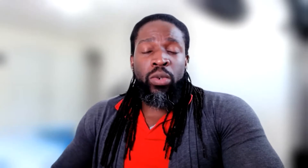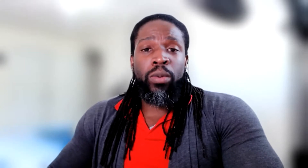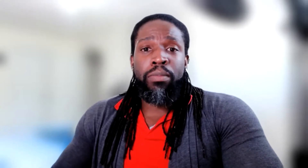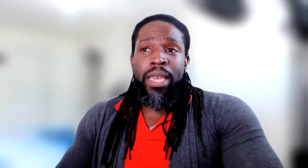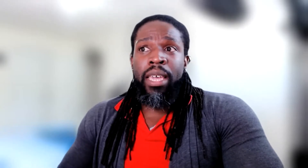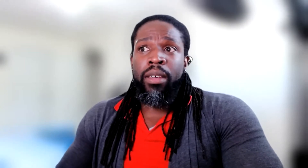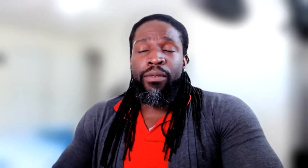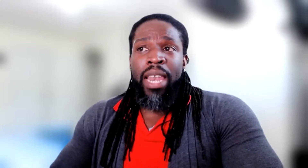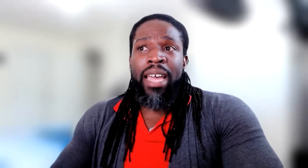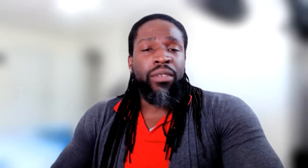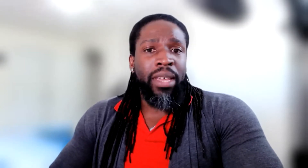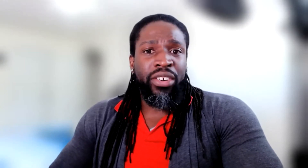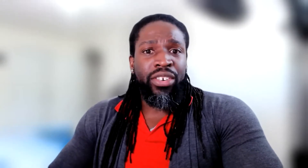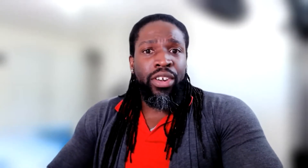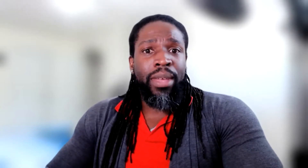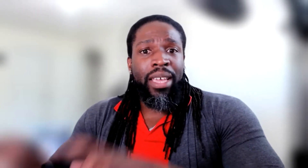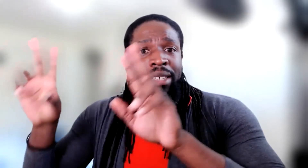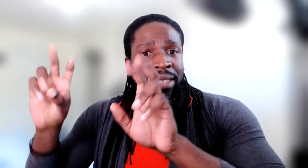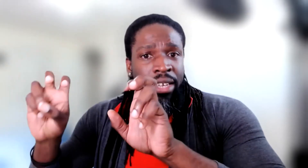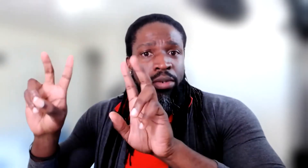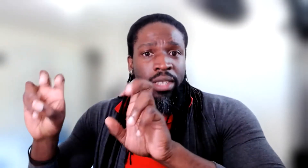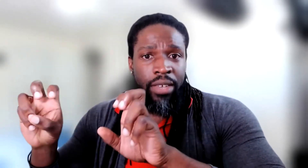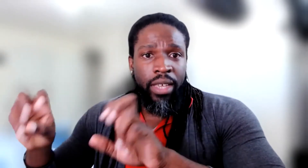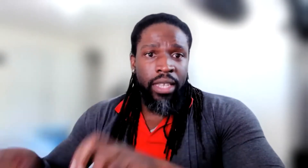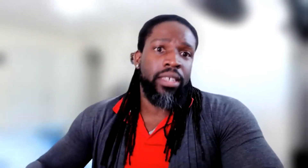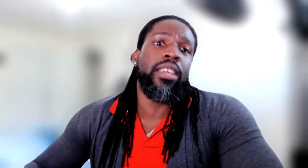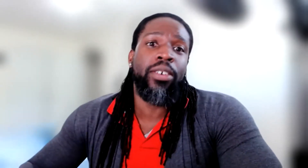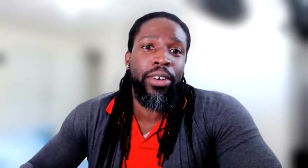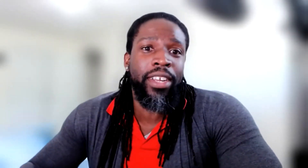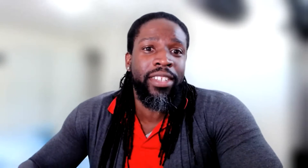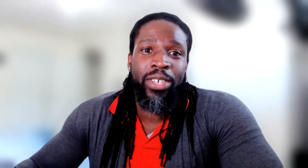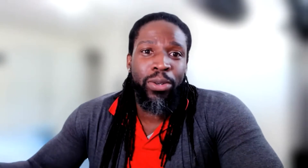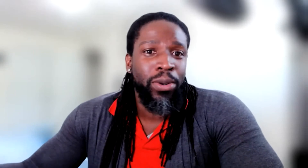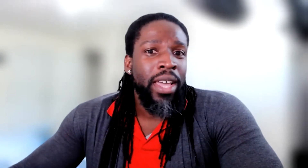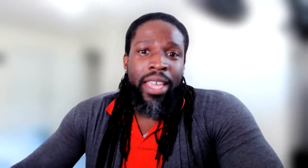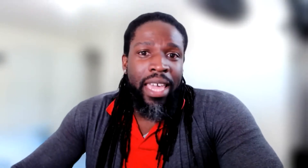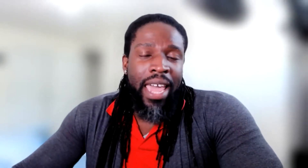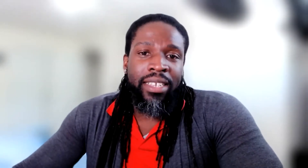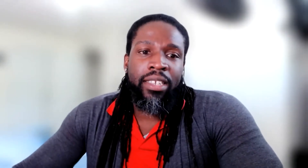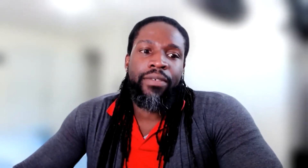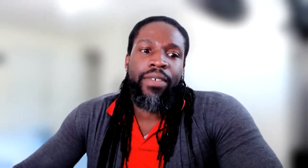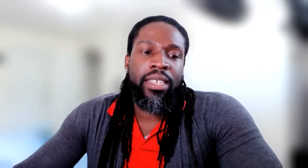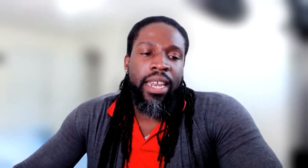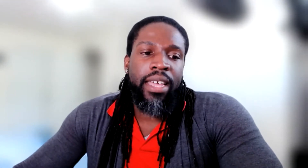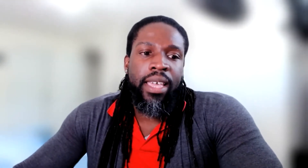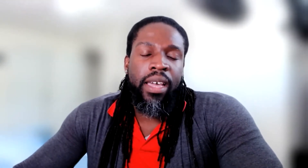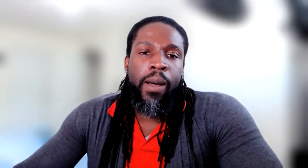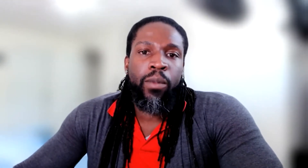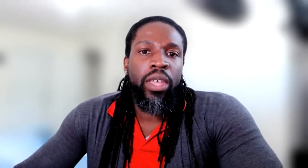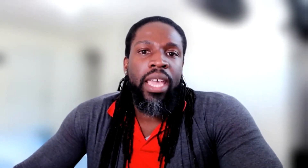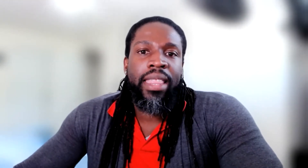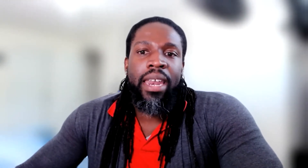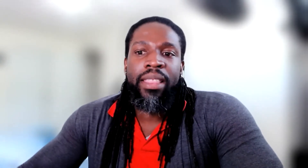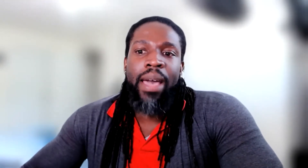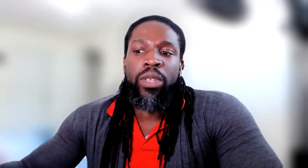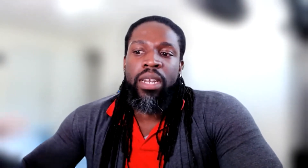admit to being, for lack of a better term, a sexual deviant in order to gain access to the vaccines. And I think